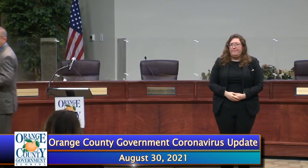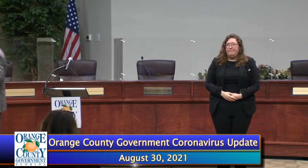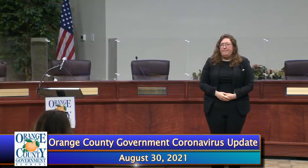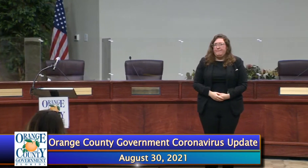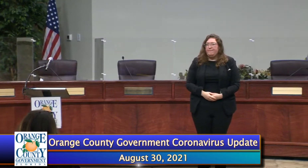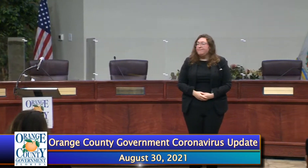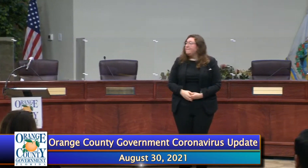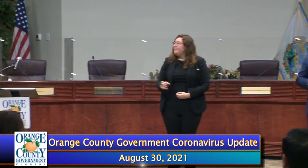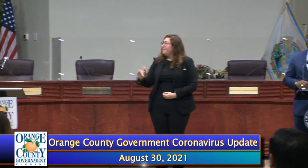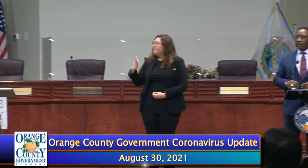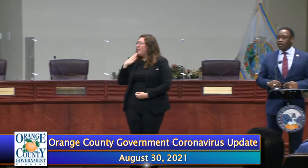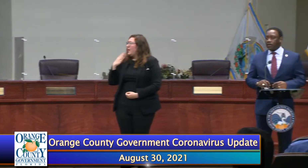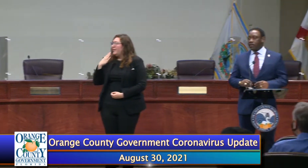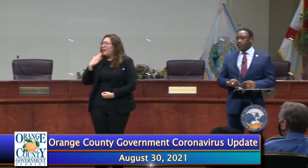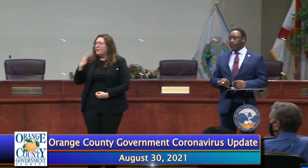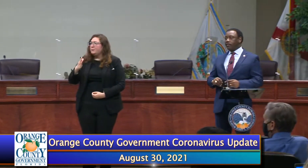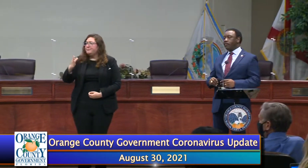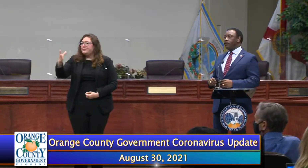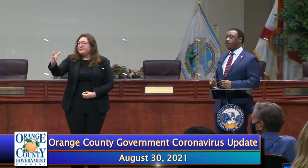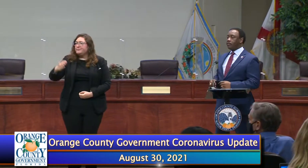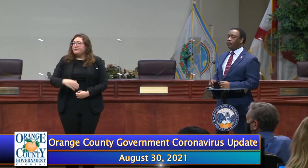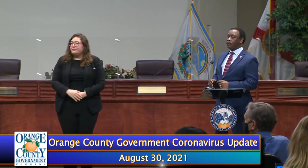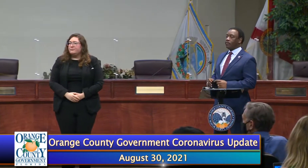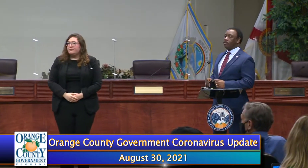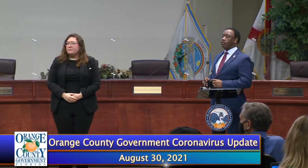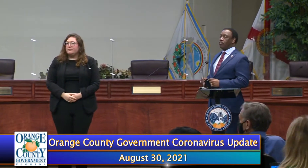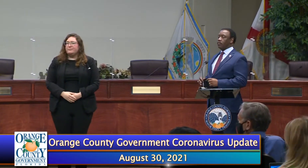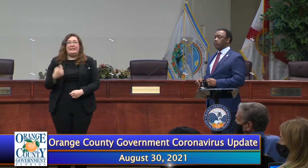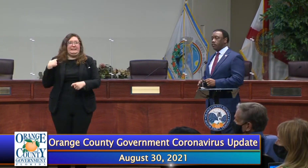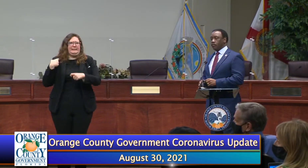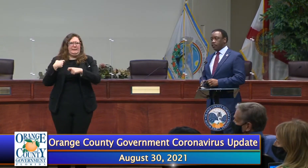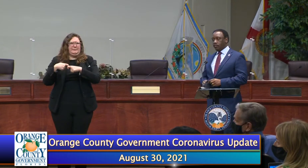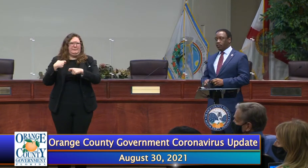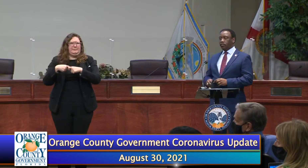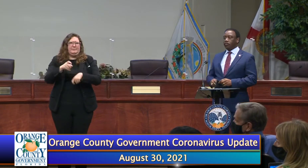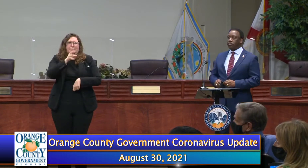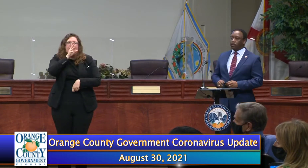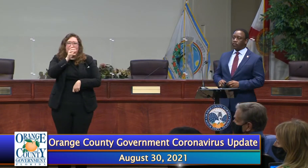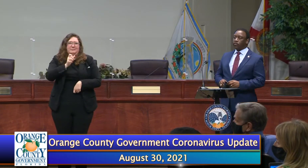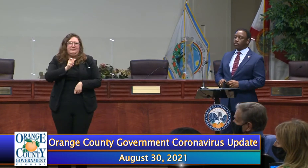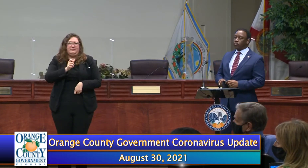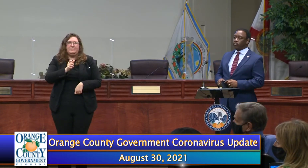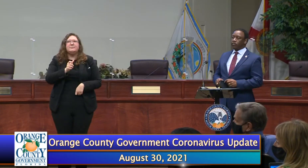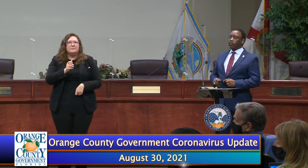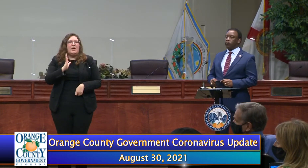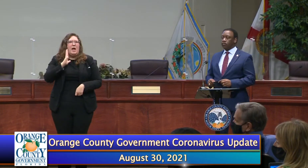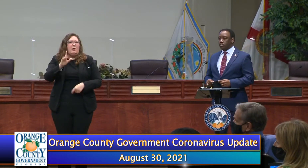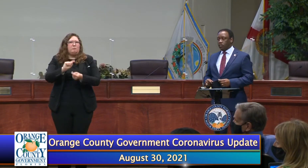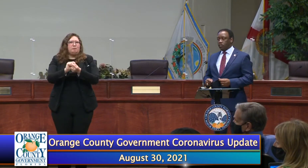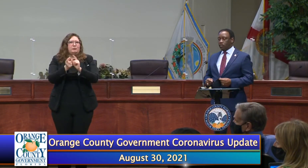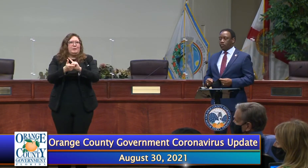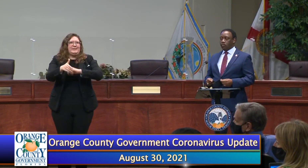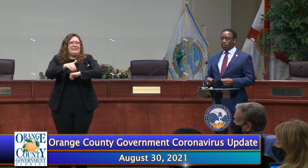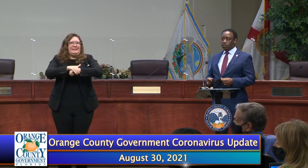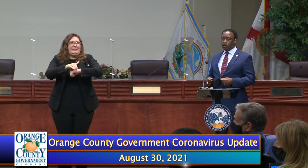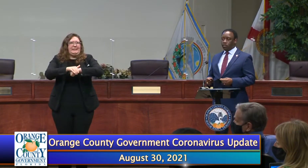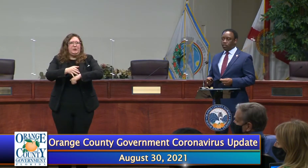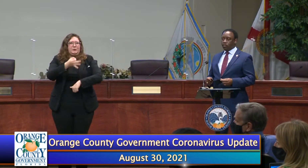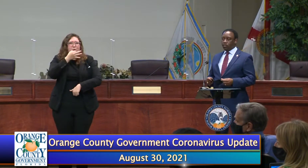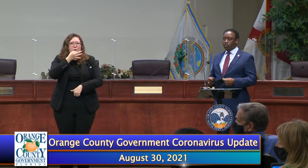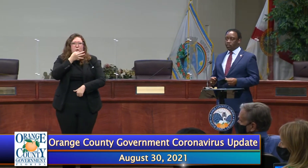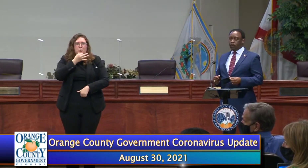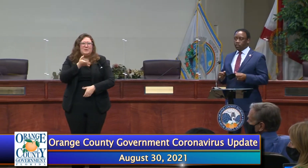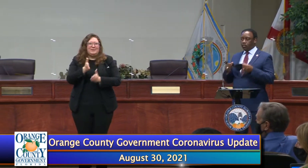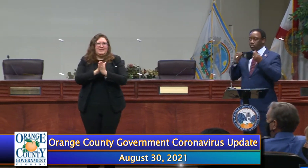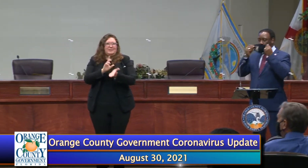Okay, thank you. We'll move to the next question. Yes, Jesús Manuel Torres from Acción 979. Doctor Pino, precisamente mi pregunta